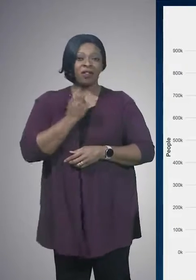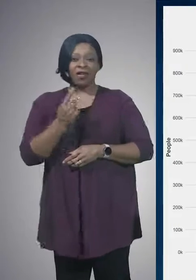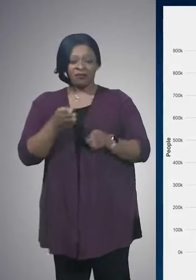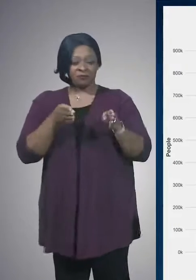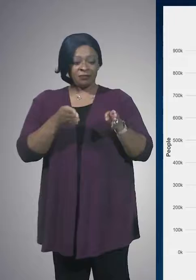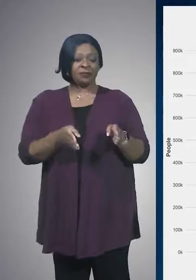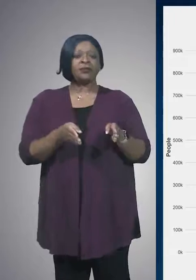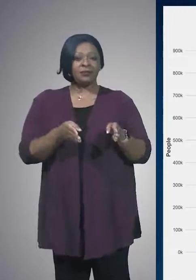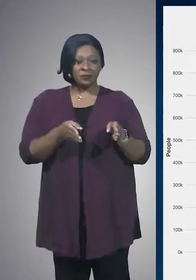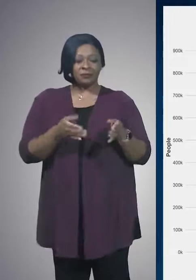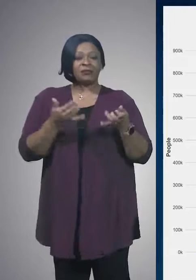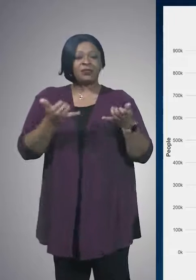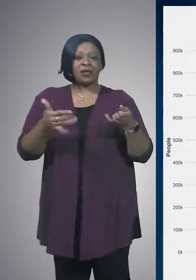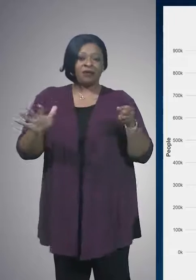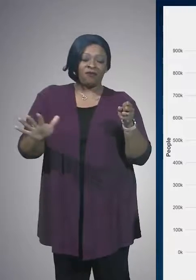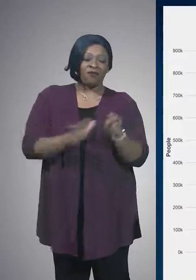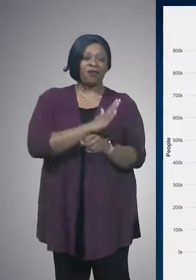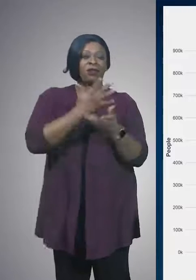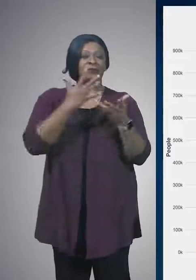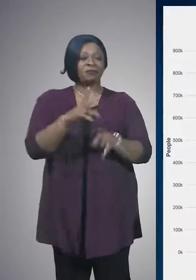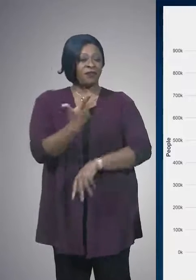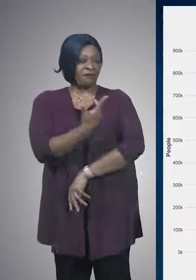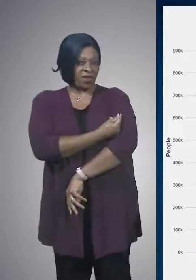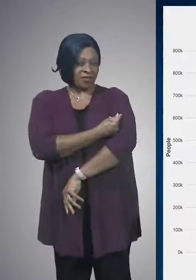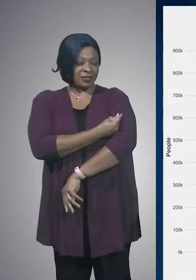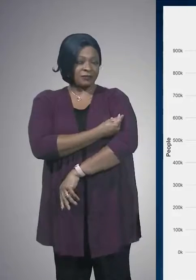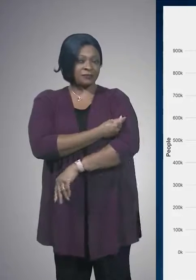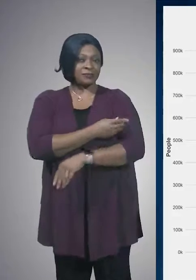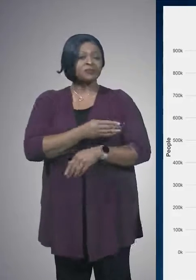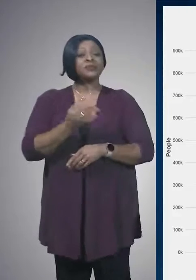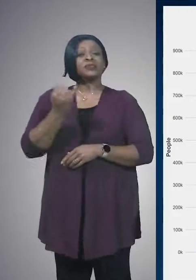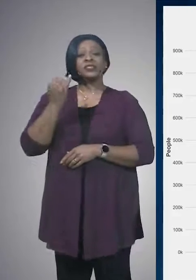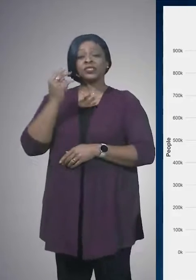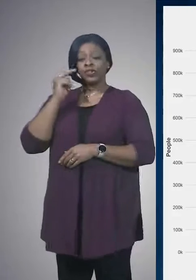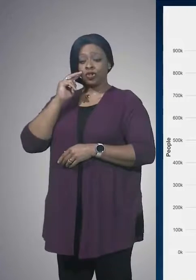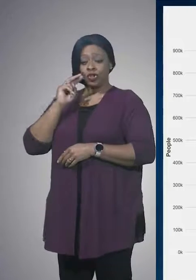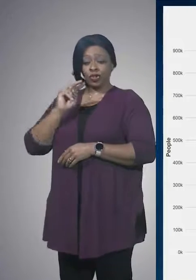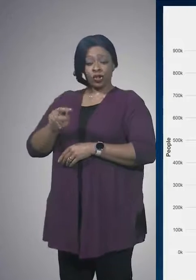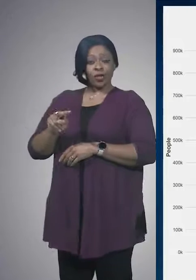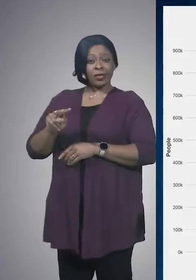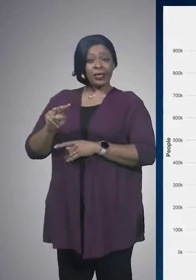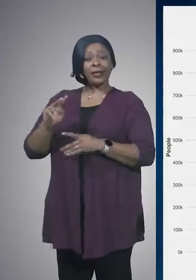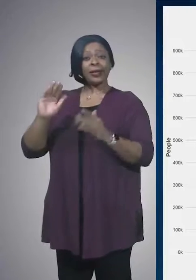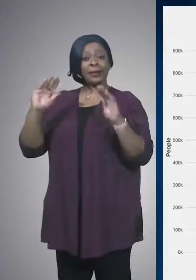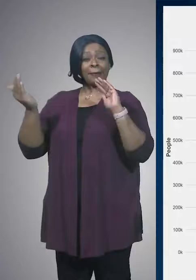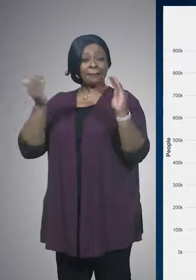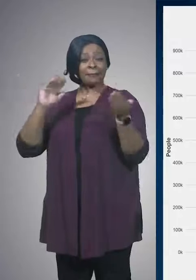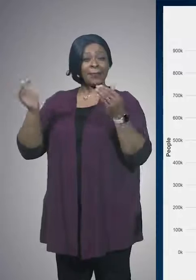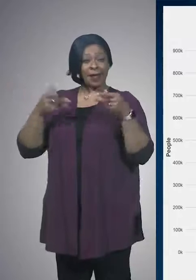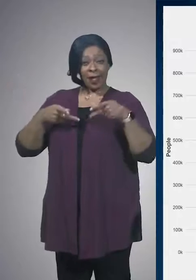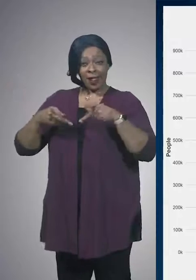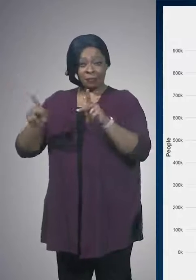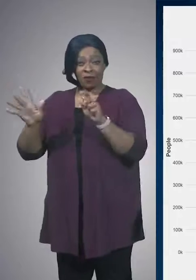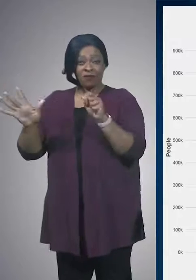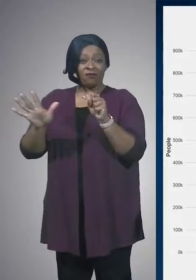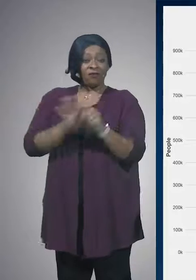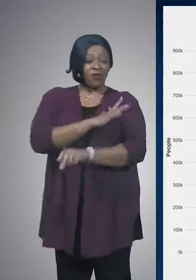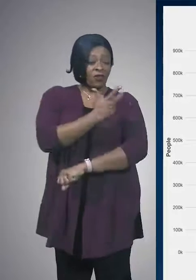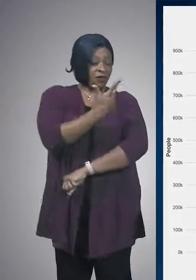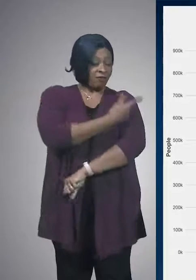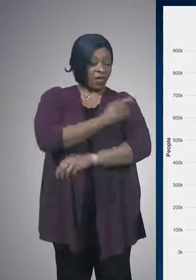in the county are now fully vaccinated. And if you look at a proportion of the eligible fully